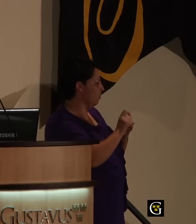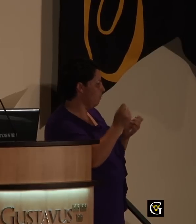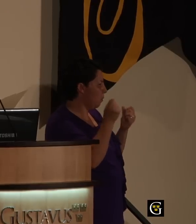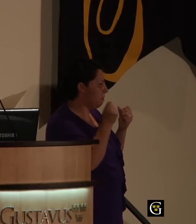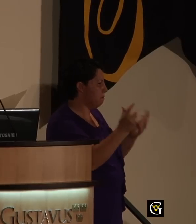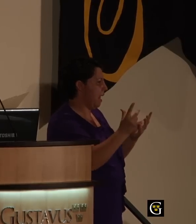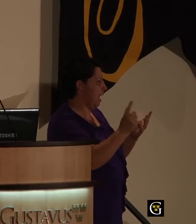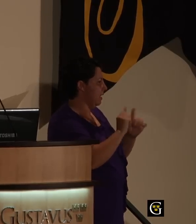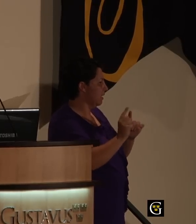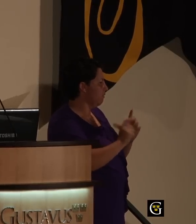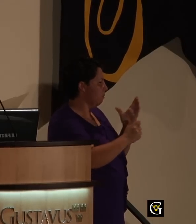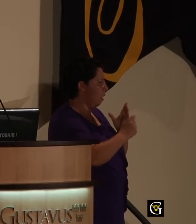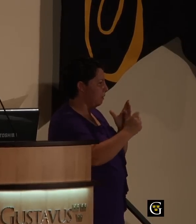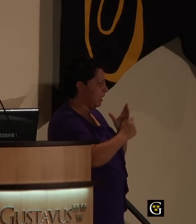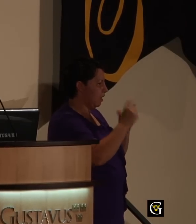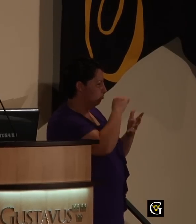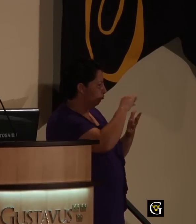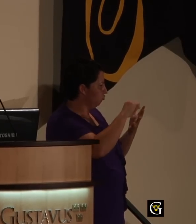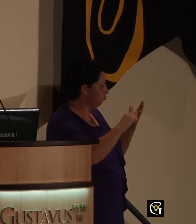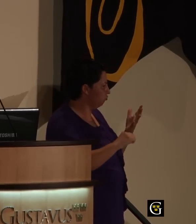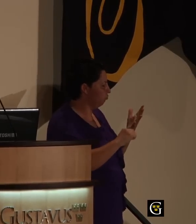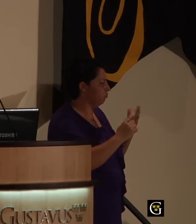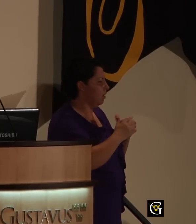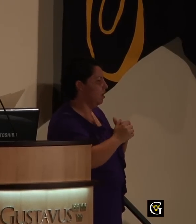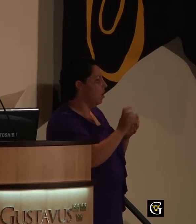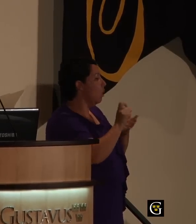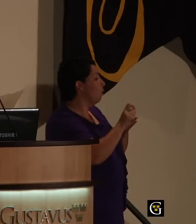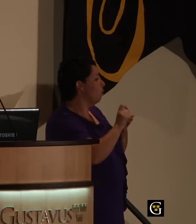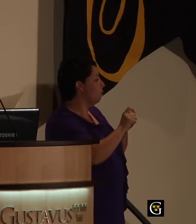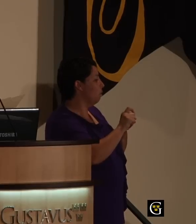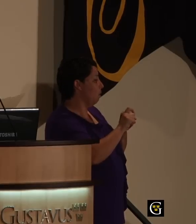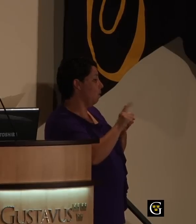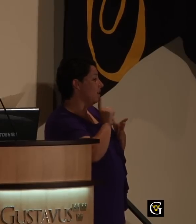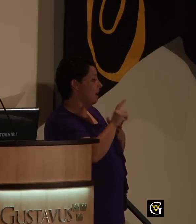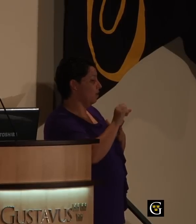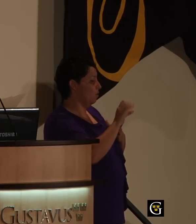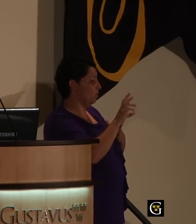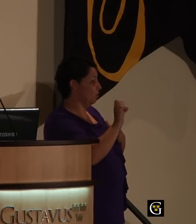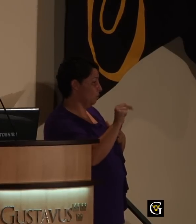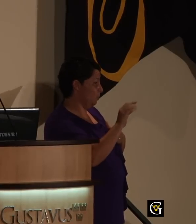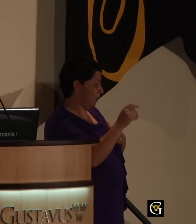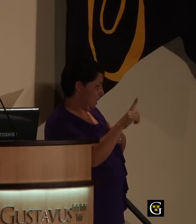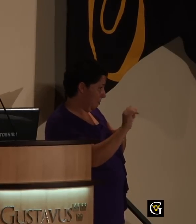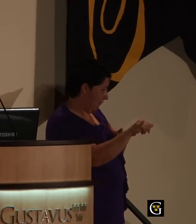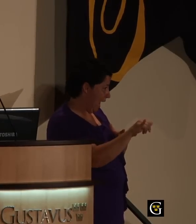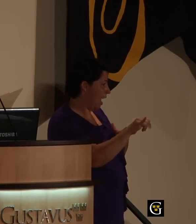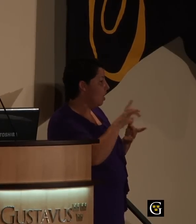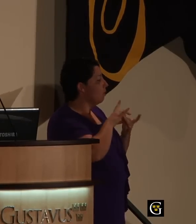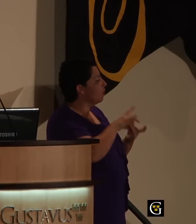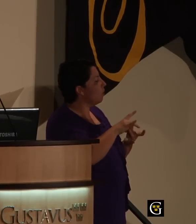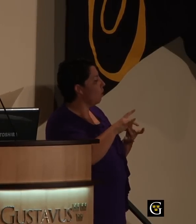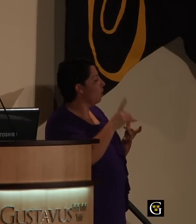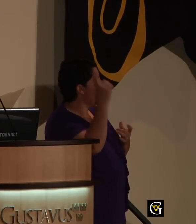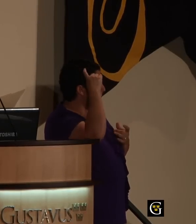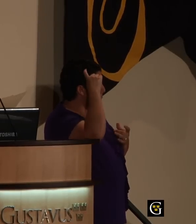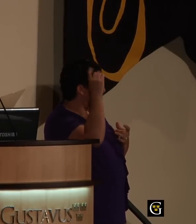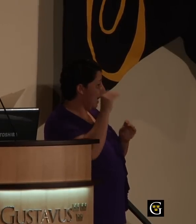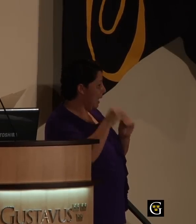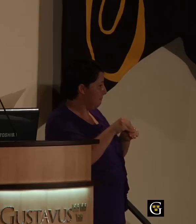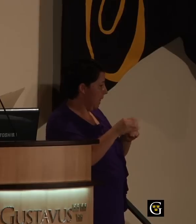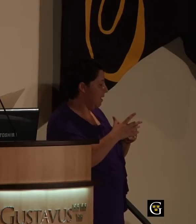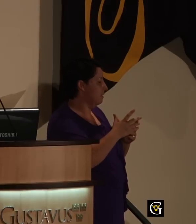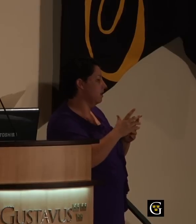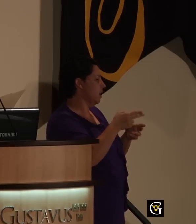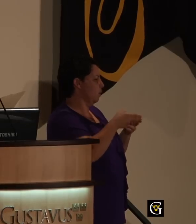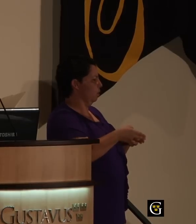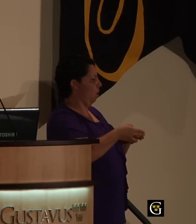The Scientist, among others. He wrote the screenplay of a TV special on brain implants entitled The 22nd